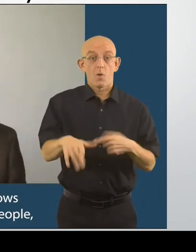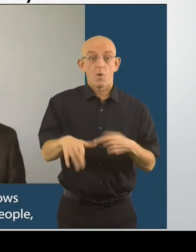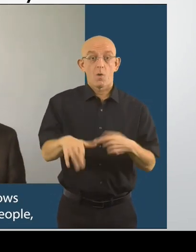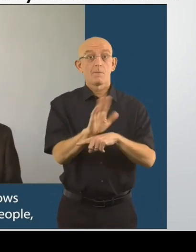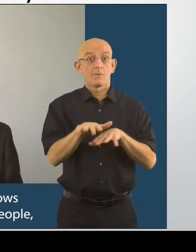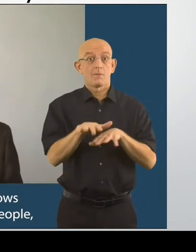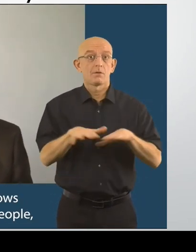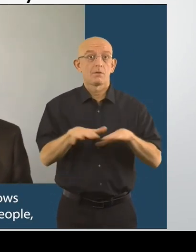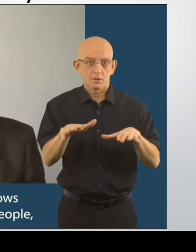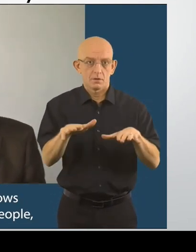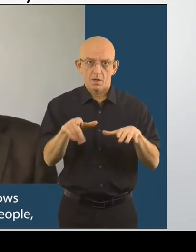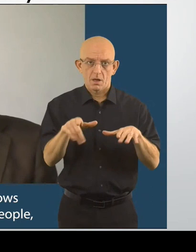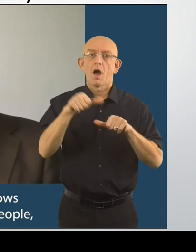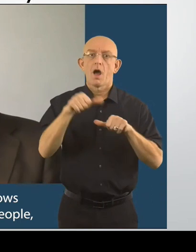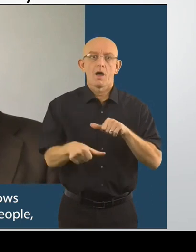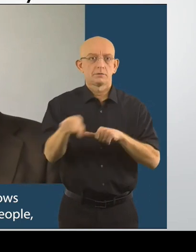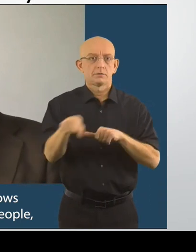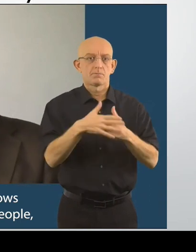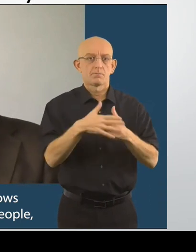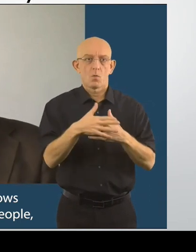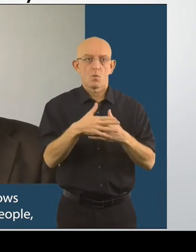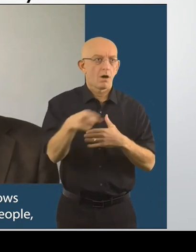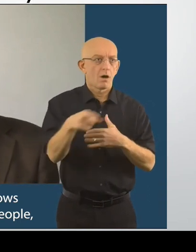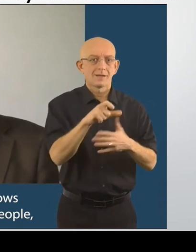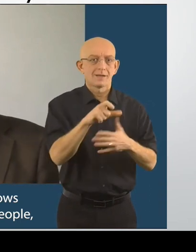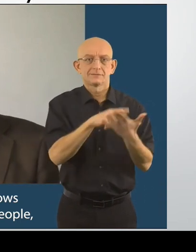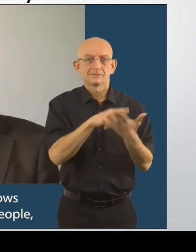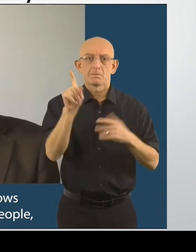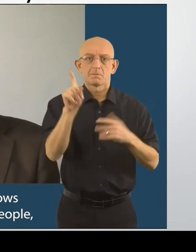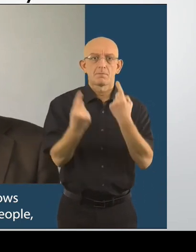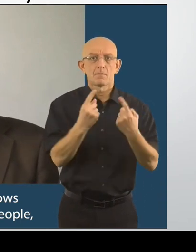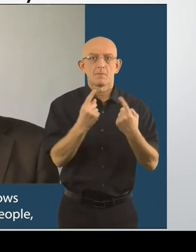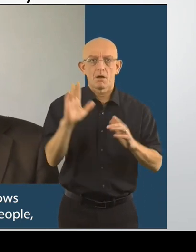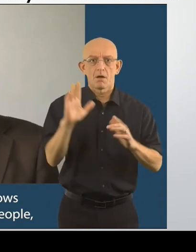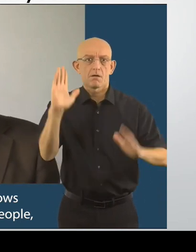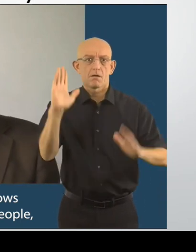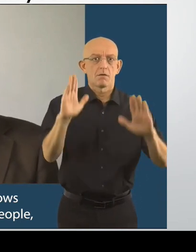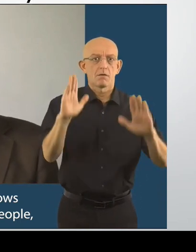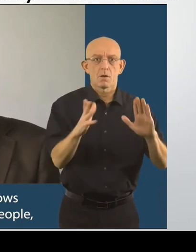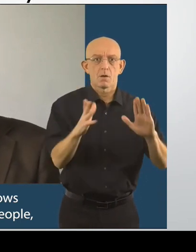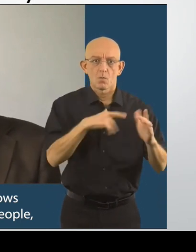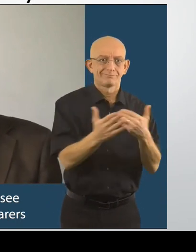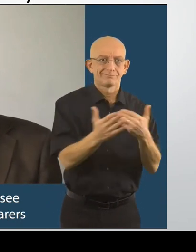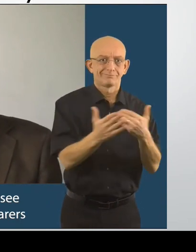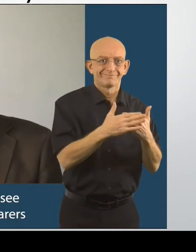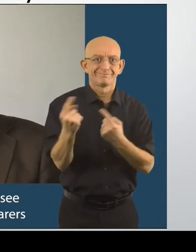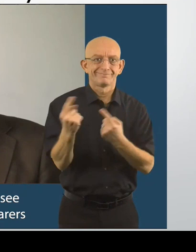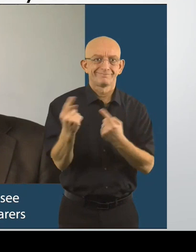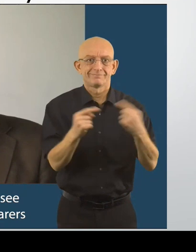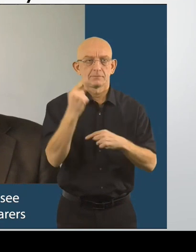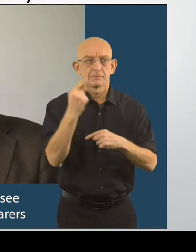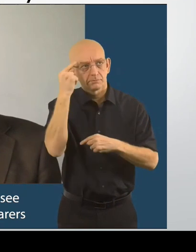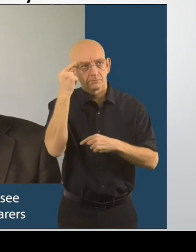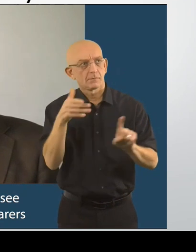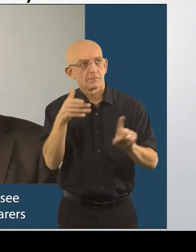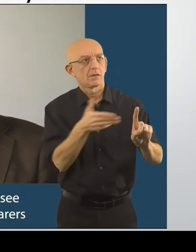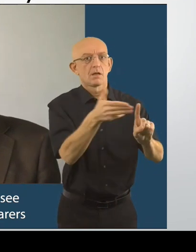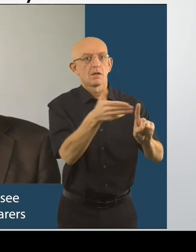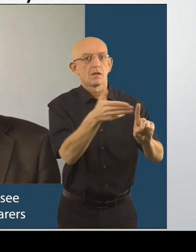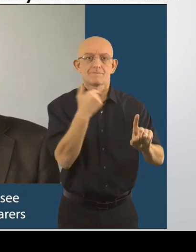that the film that follows will illuminate the voice of disabled people and